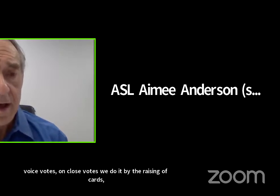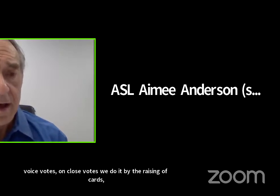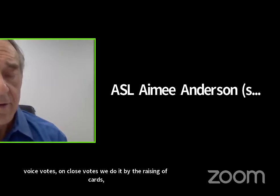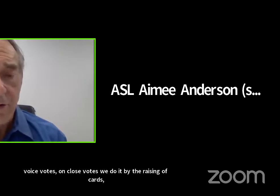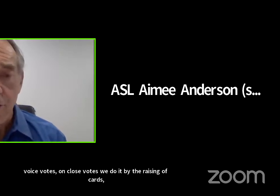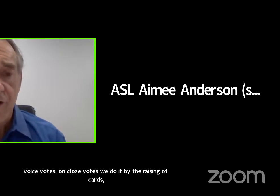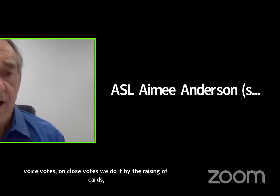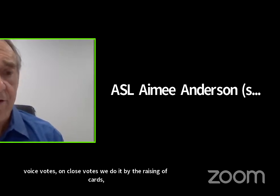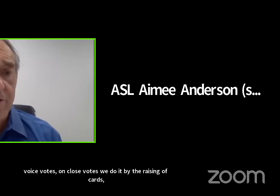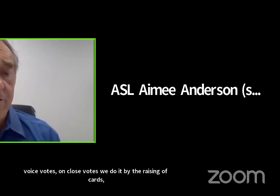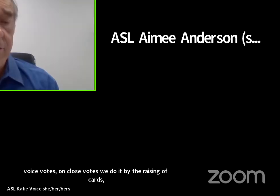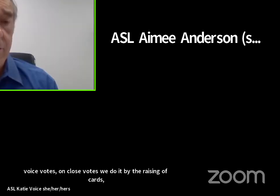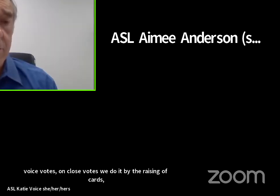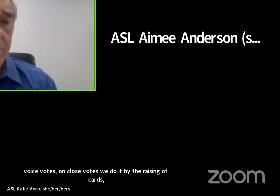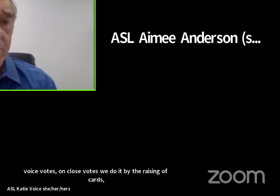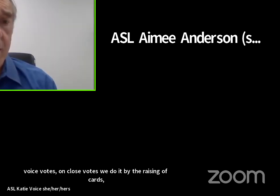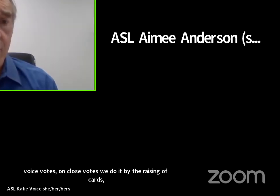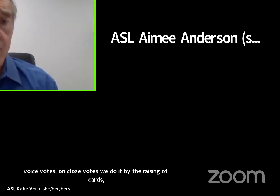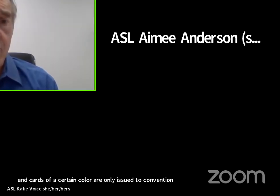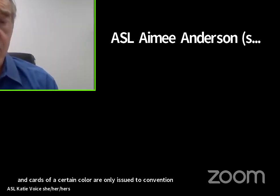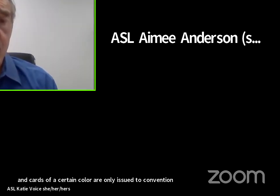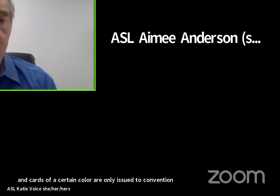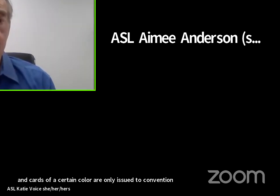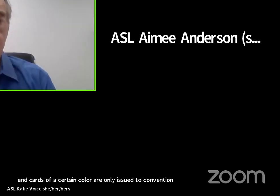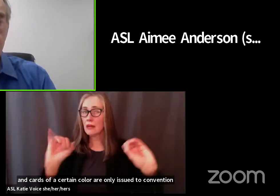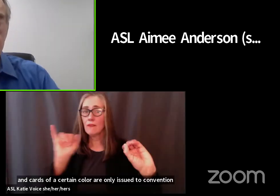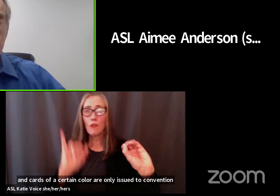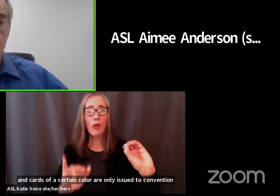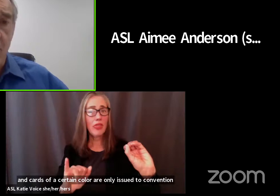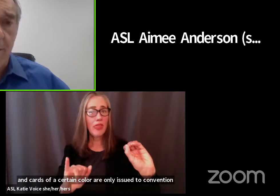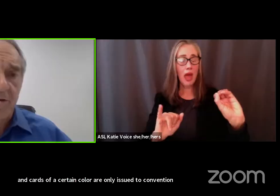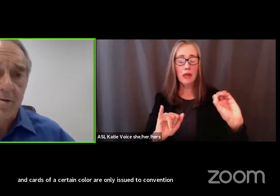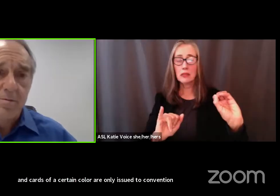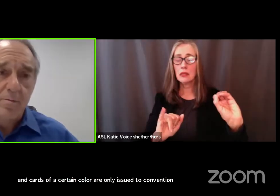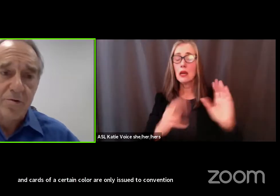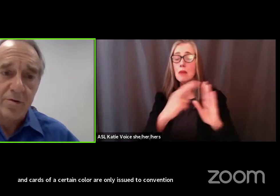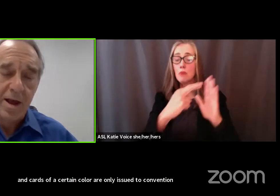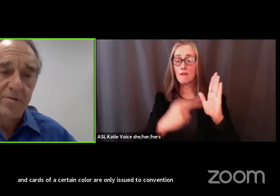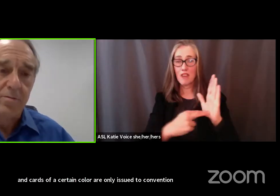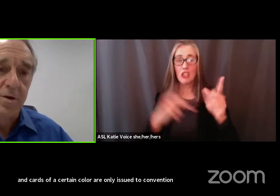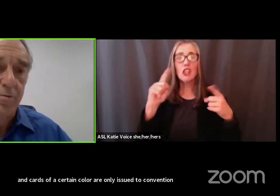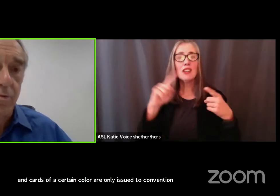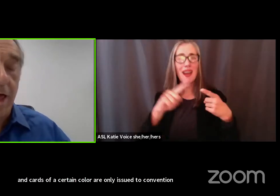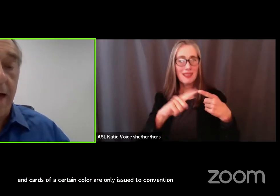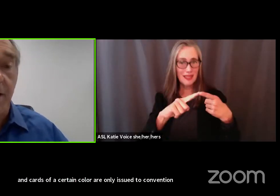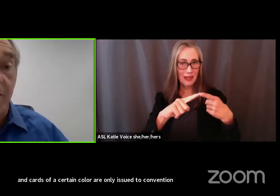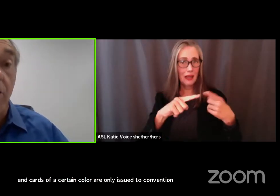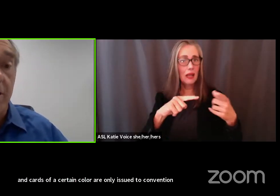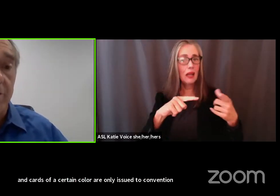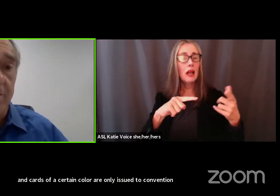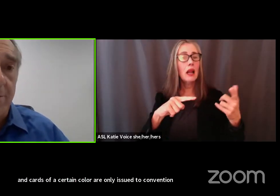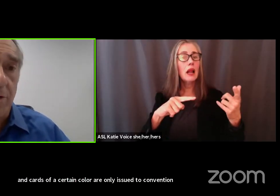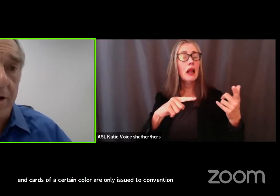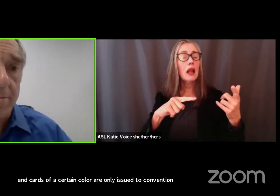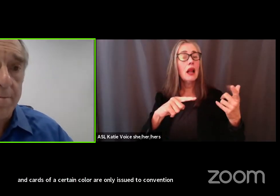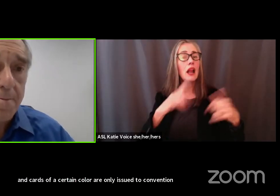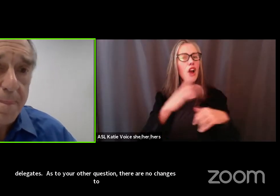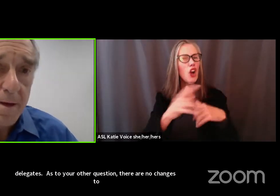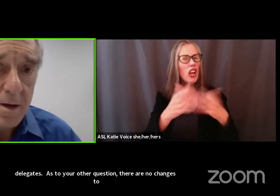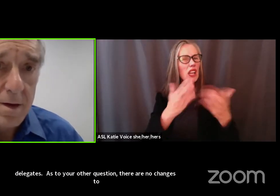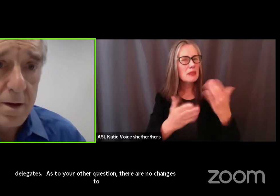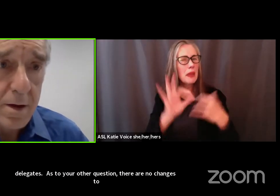question, there are no changes to that provision until the e-board adopts it, which will happen at the earliest in